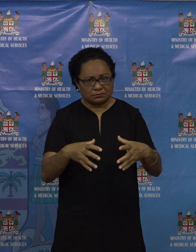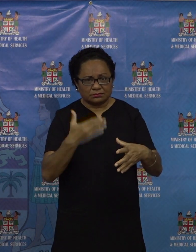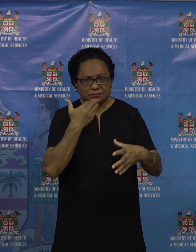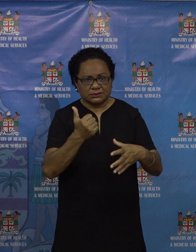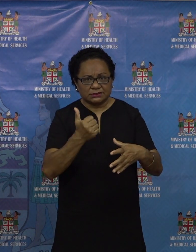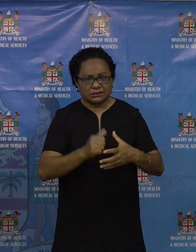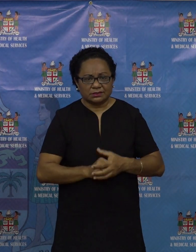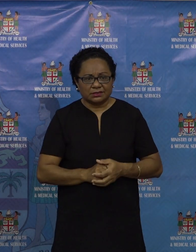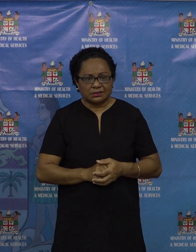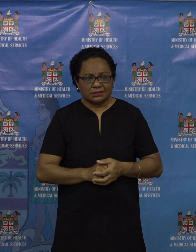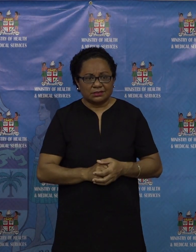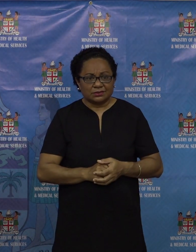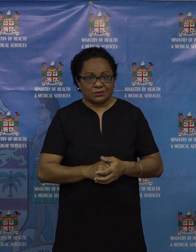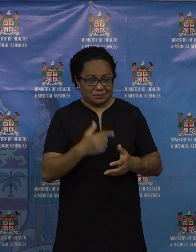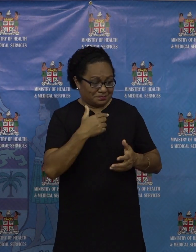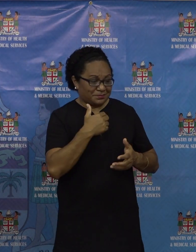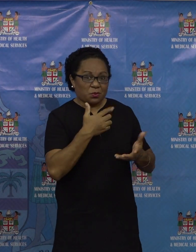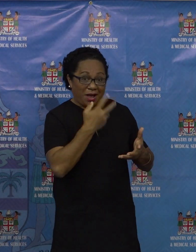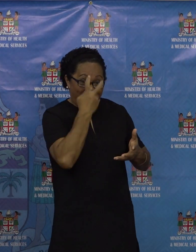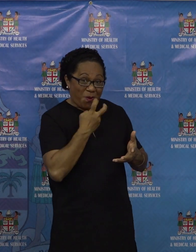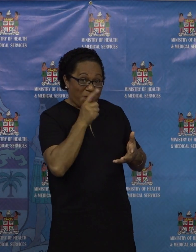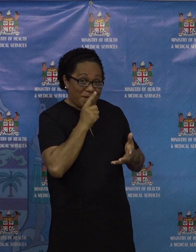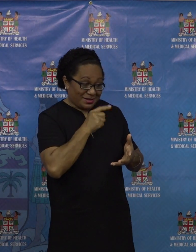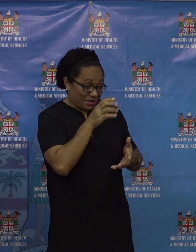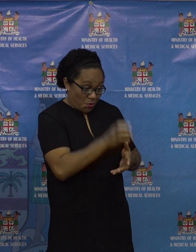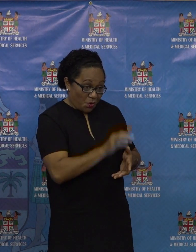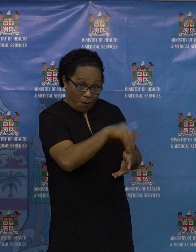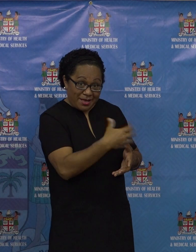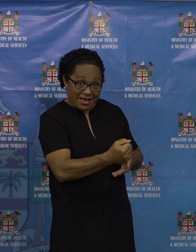in their presence or in the households where they live.